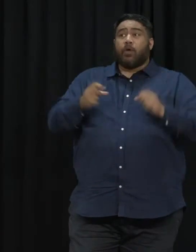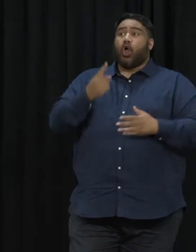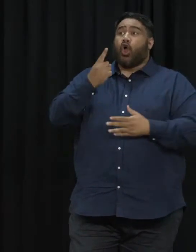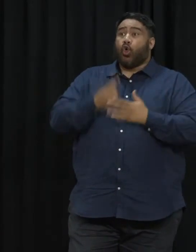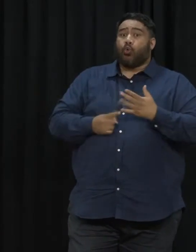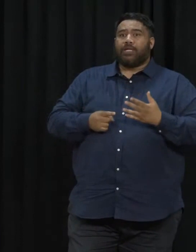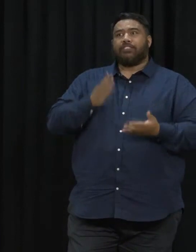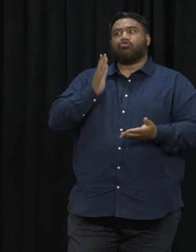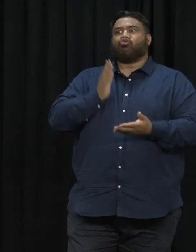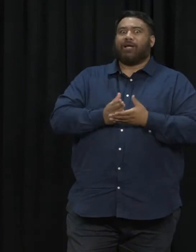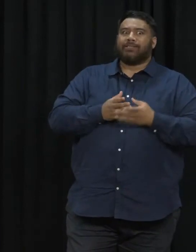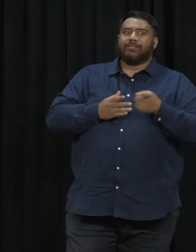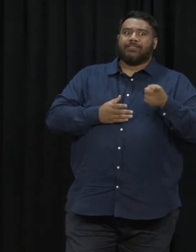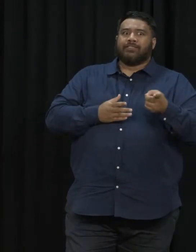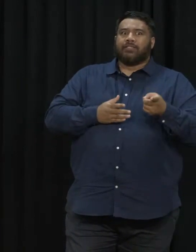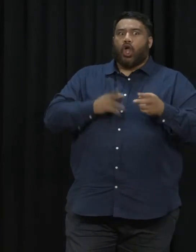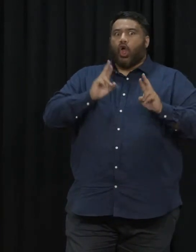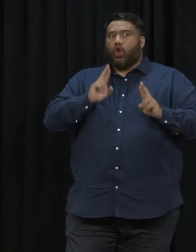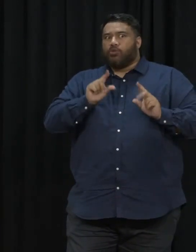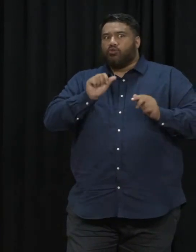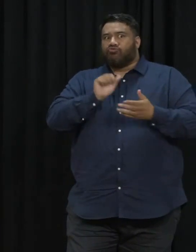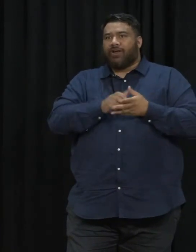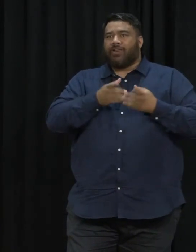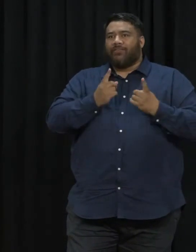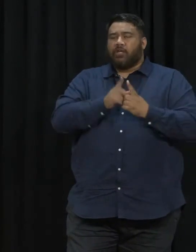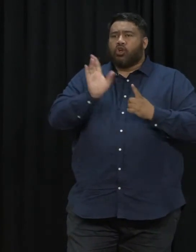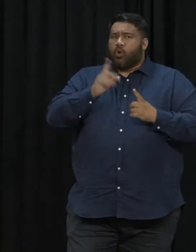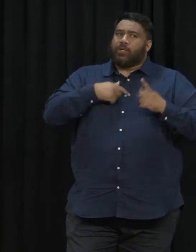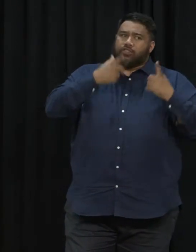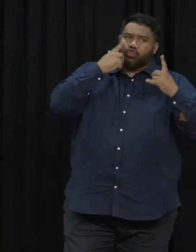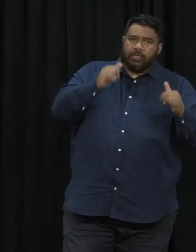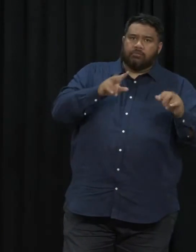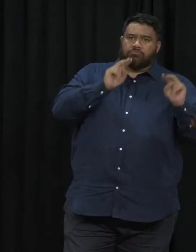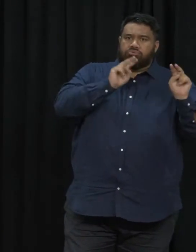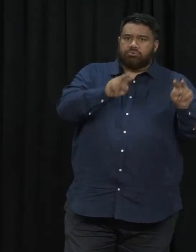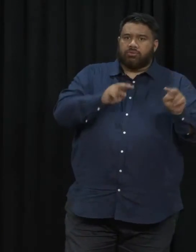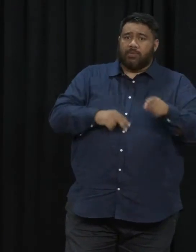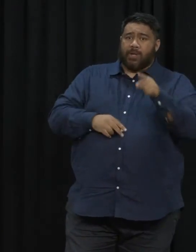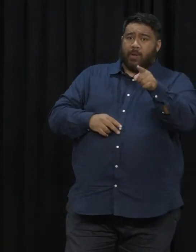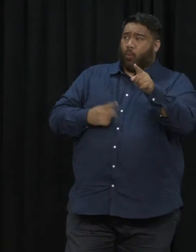rely on high trust. We do come in and check in on people.